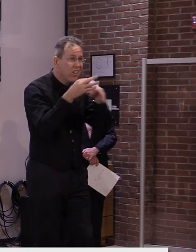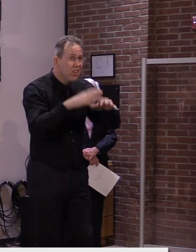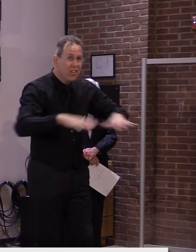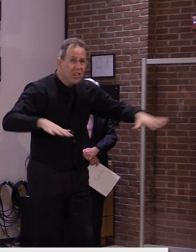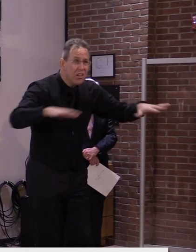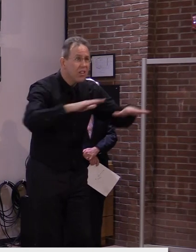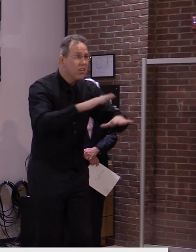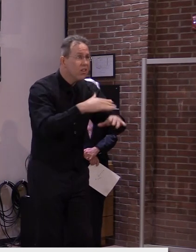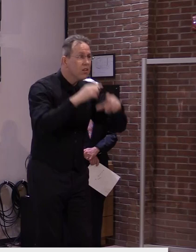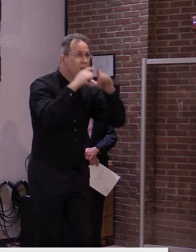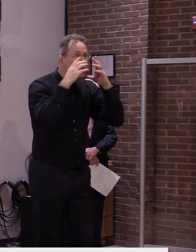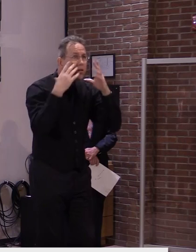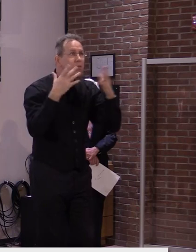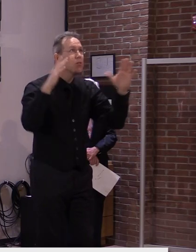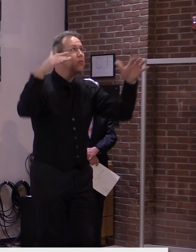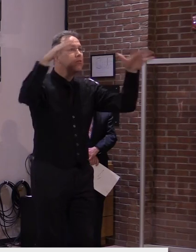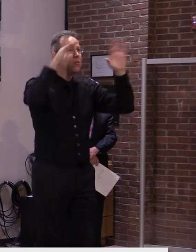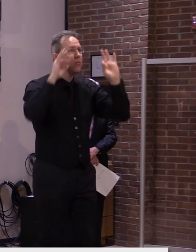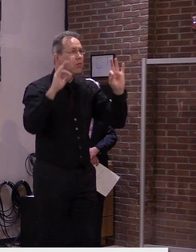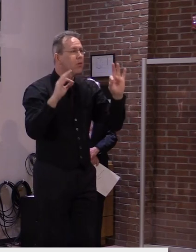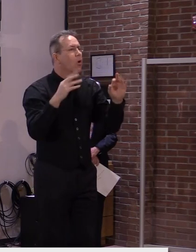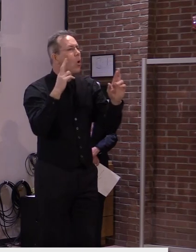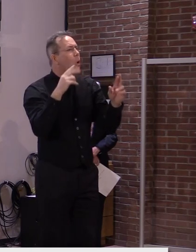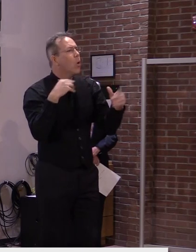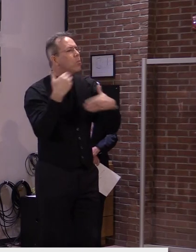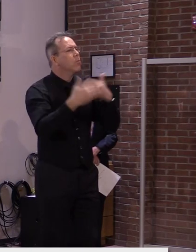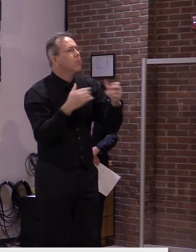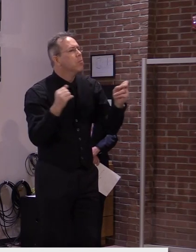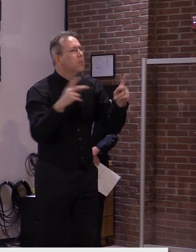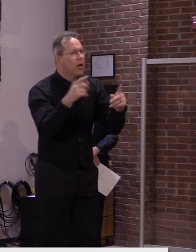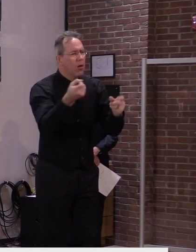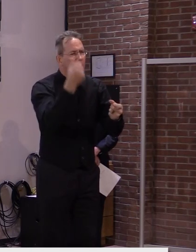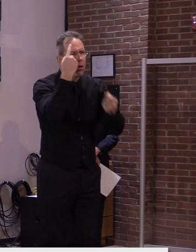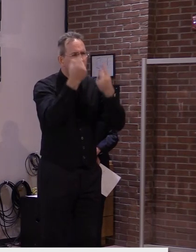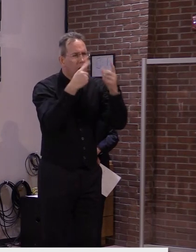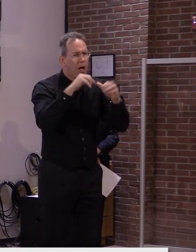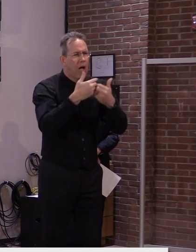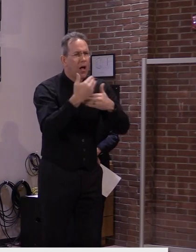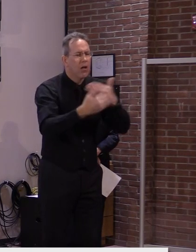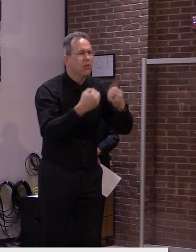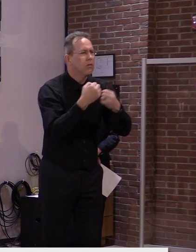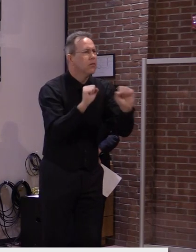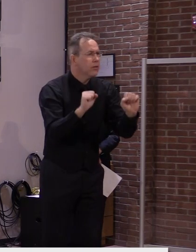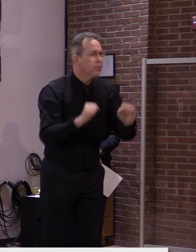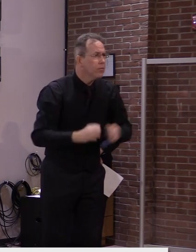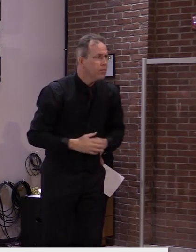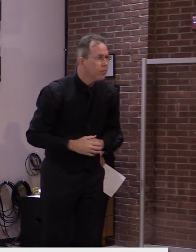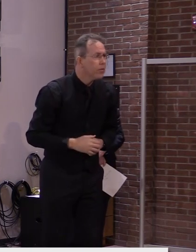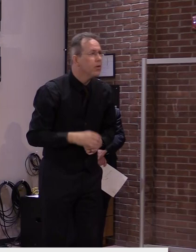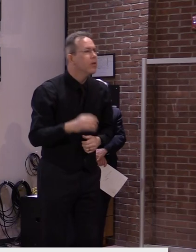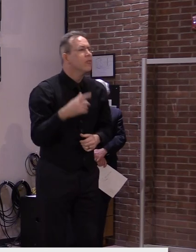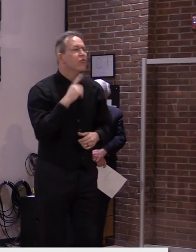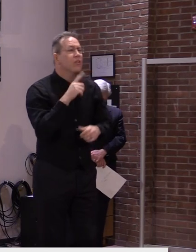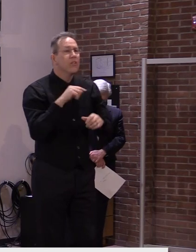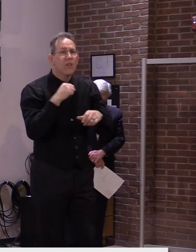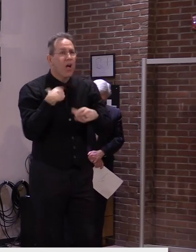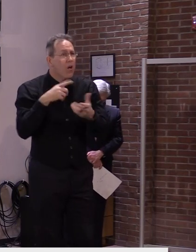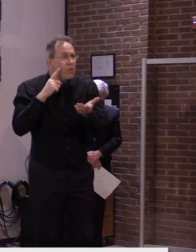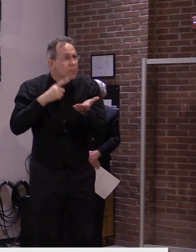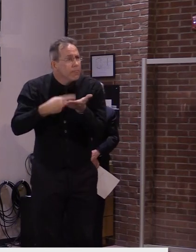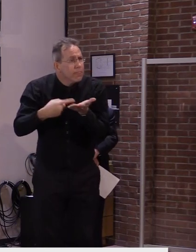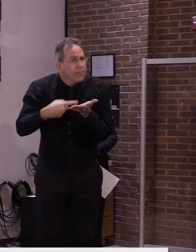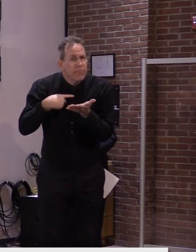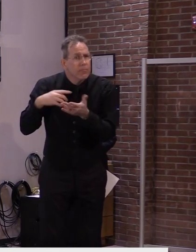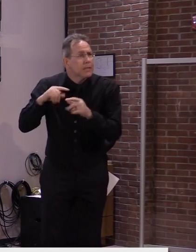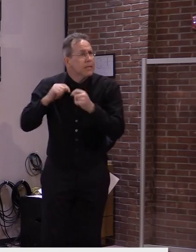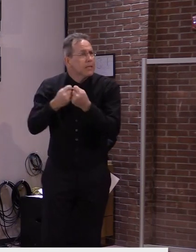with its implementation. Also, our new music guidance is based on the work that is happening at the national level through the National Federation of State